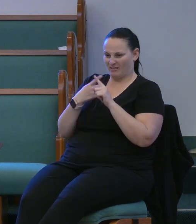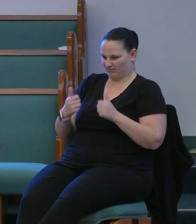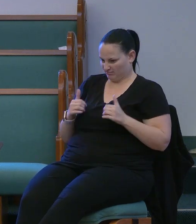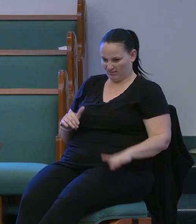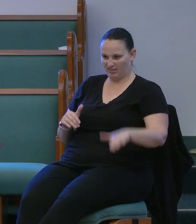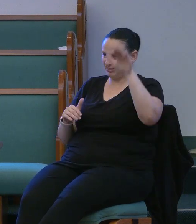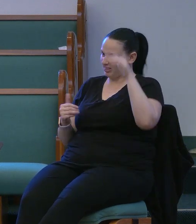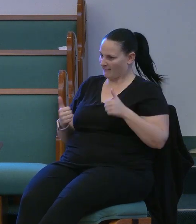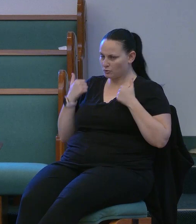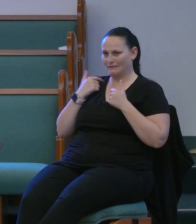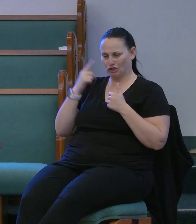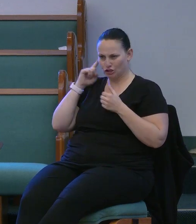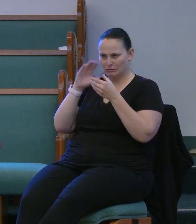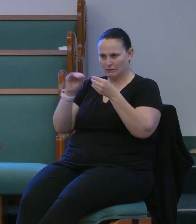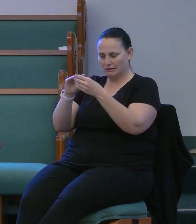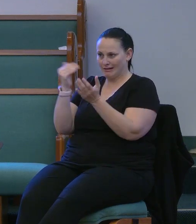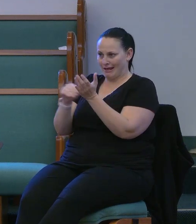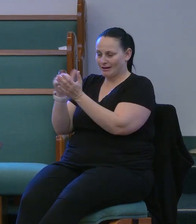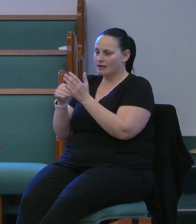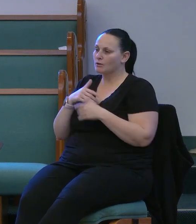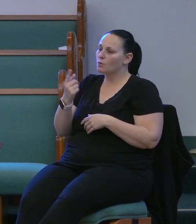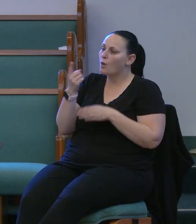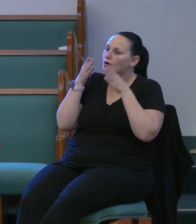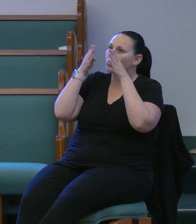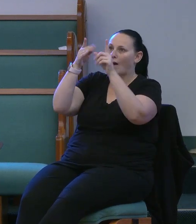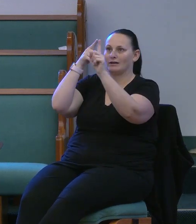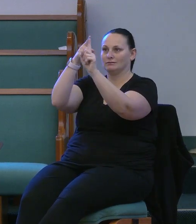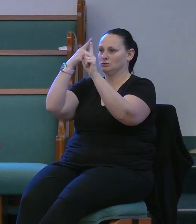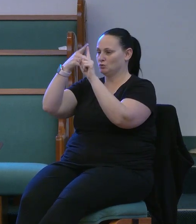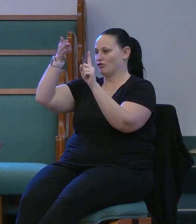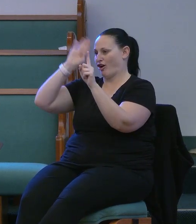lifetime as this one way to God.